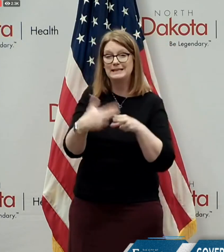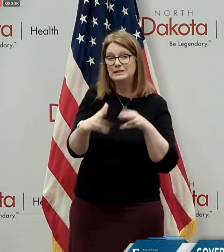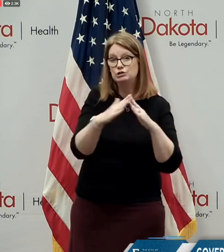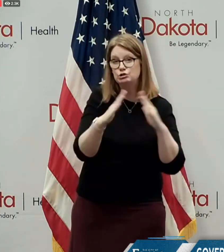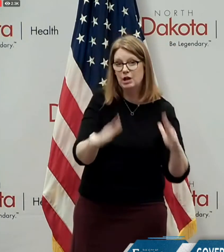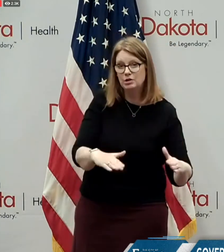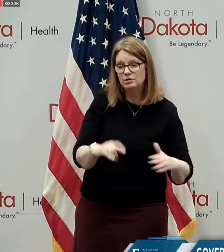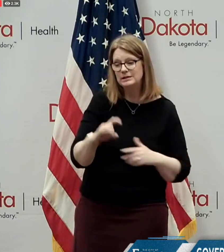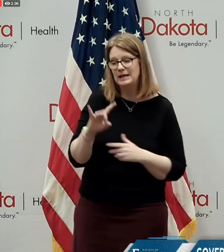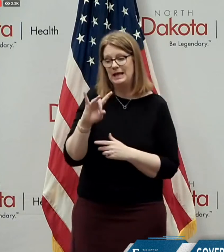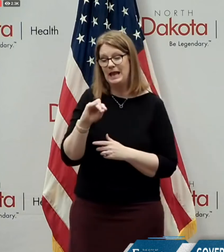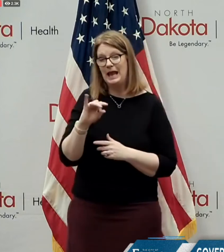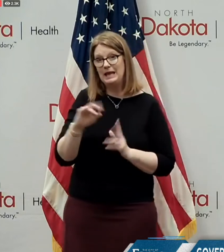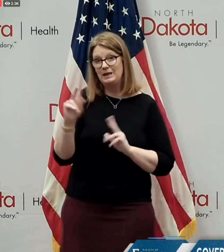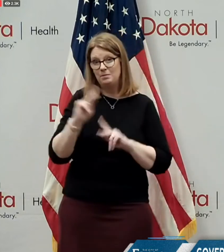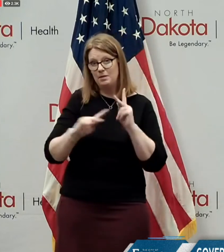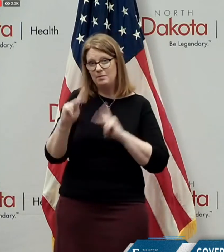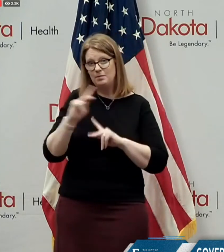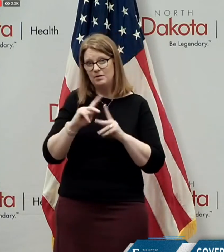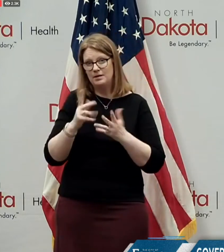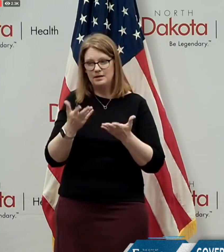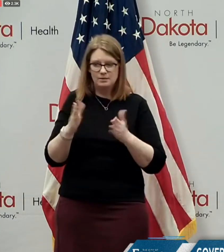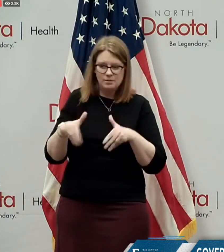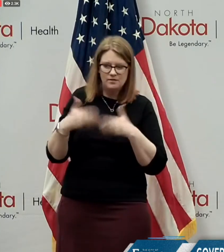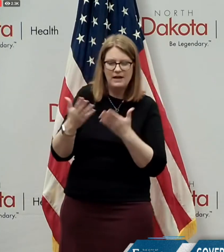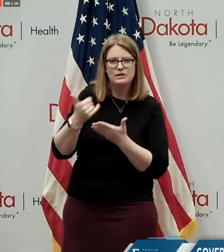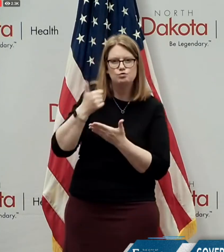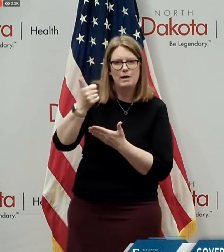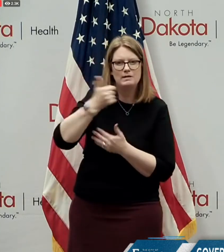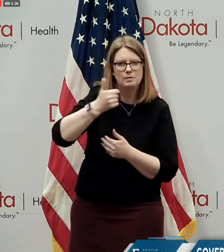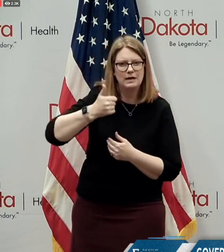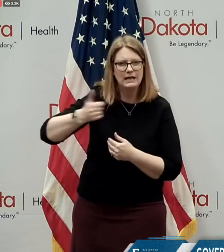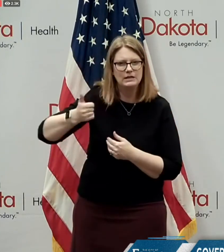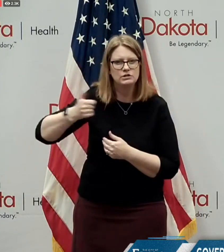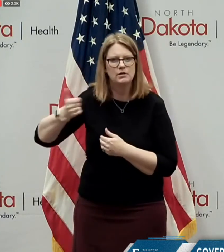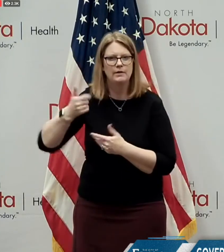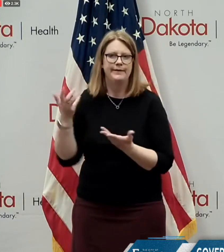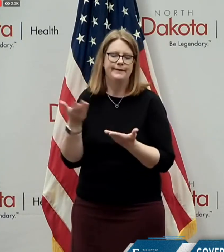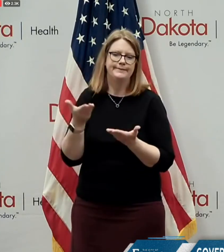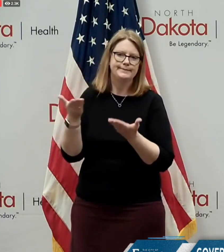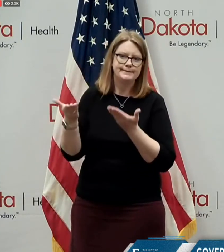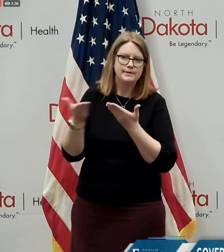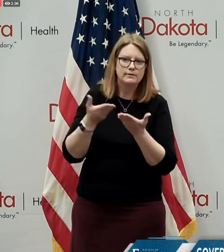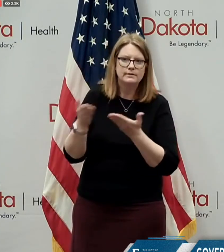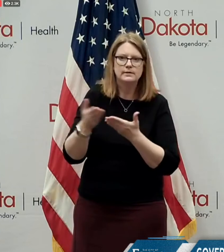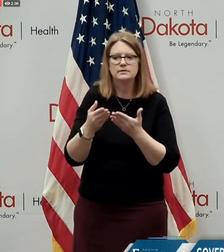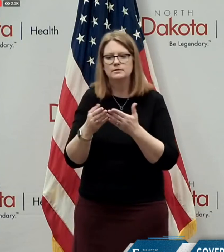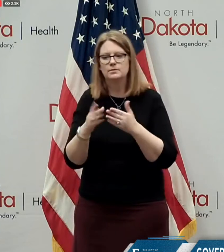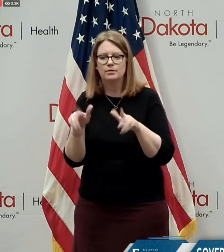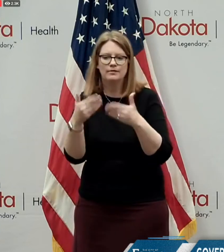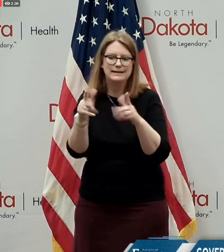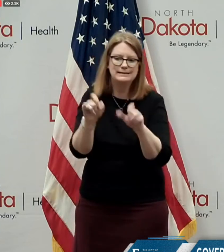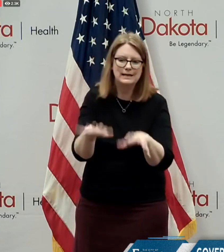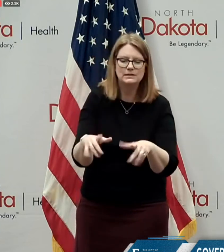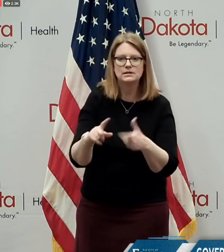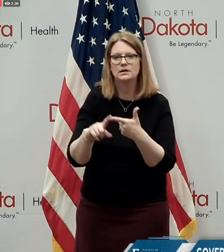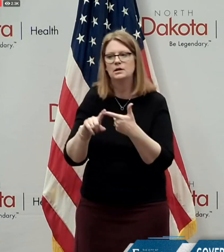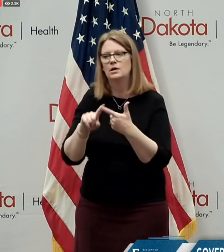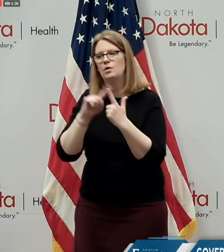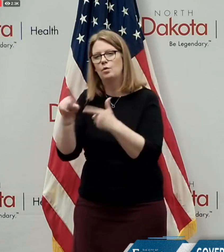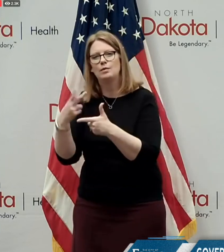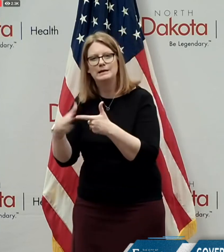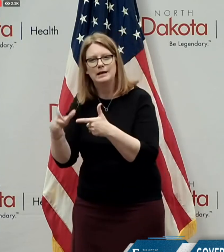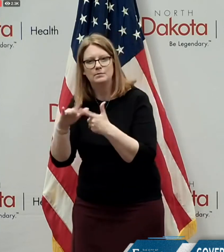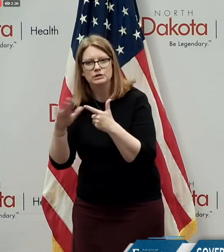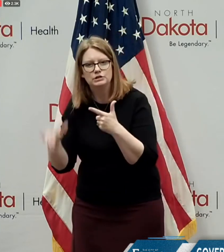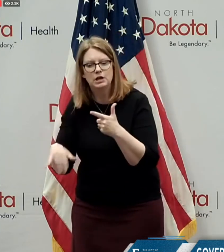County. 80 individuals have received transportation, such as services to get tested, go to a temporary shelter, or